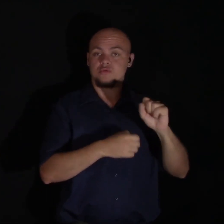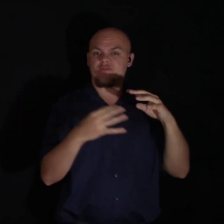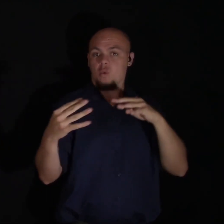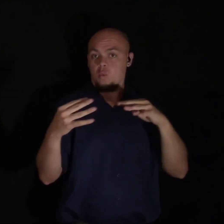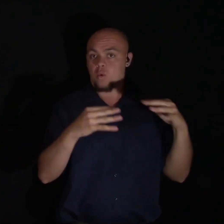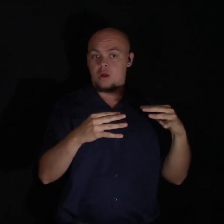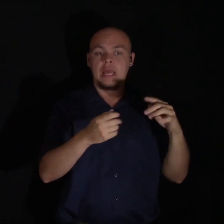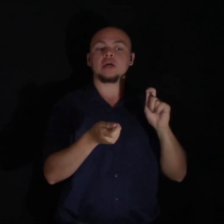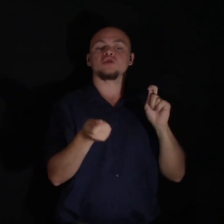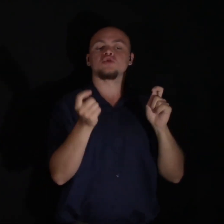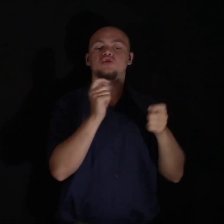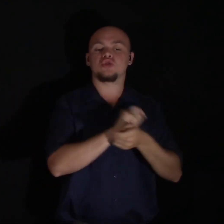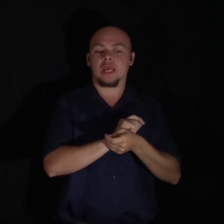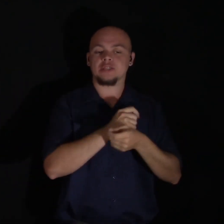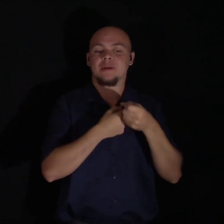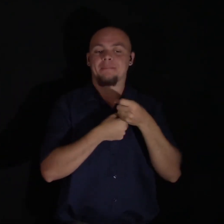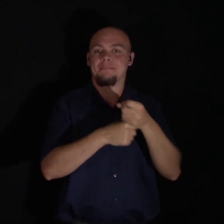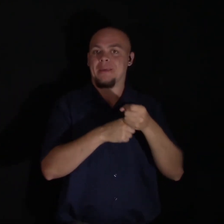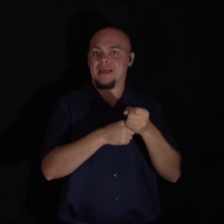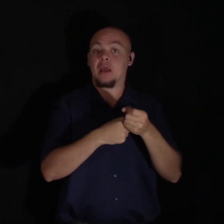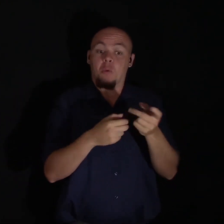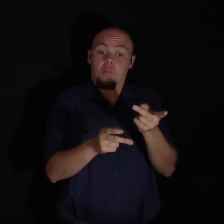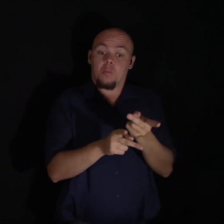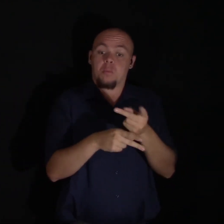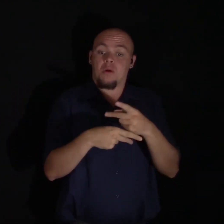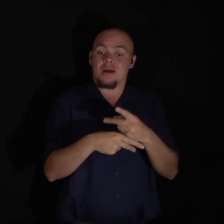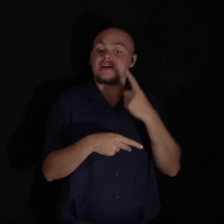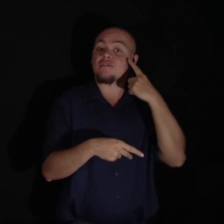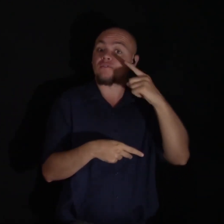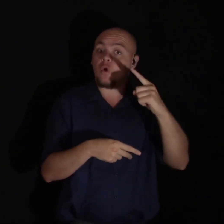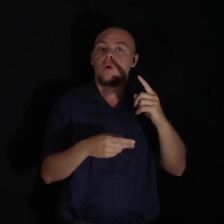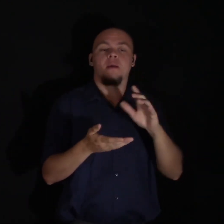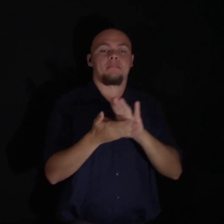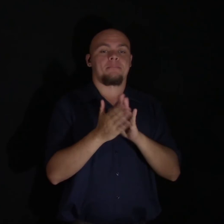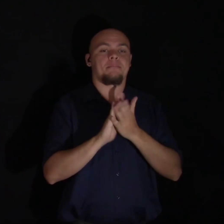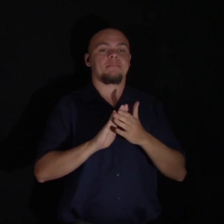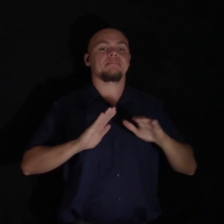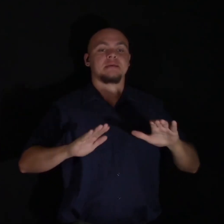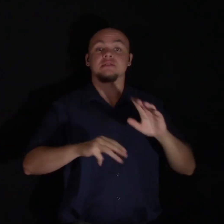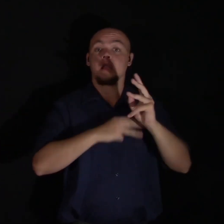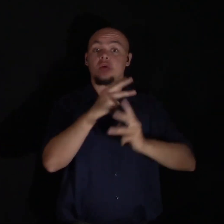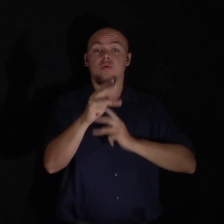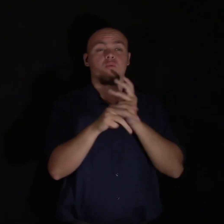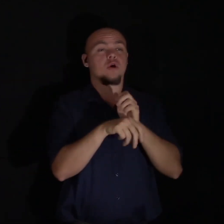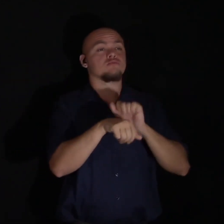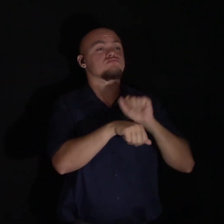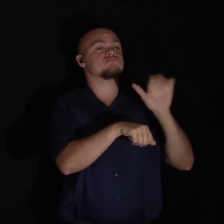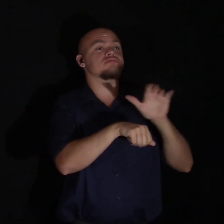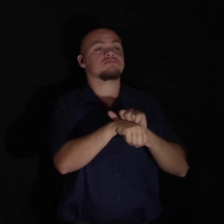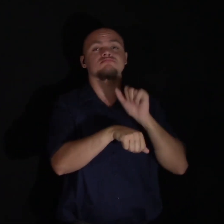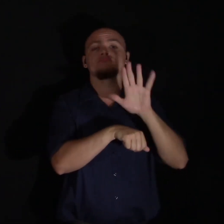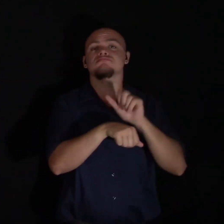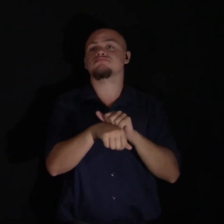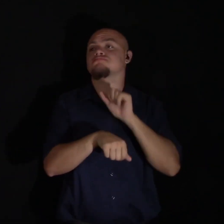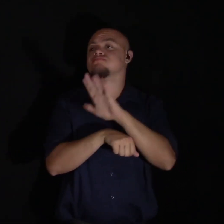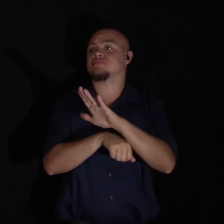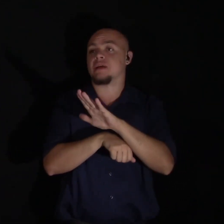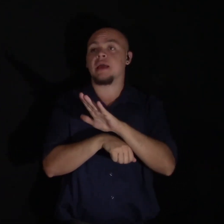going to manufacture commercial products for peace. And then we were going to ship them all over the world, and we were going to help a whole bunch of people along the way.